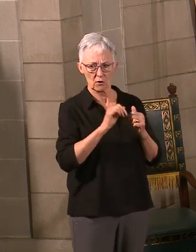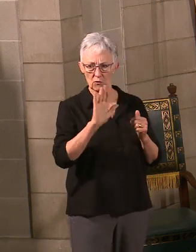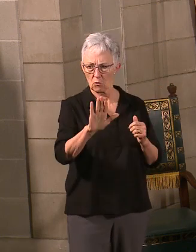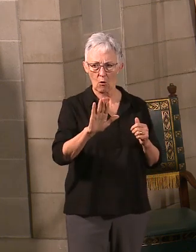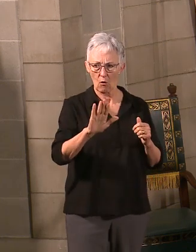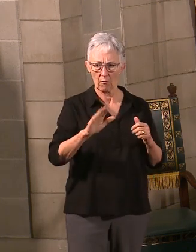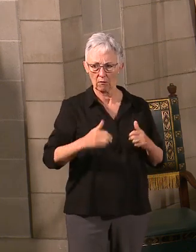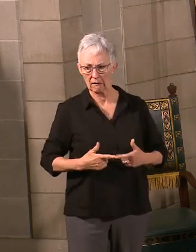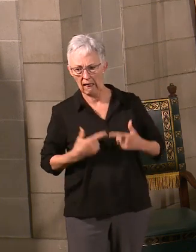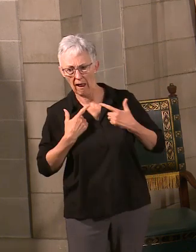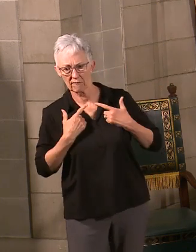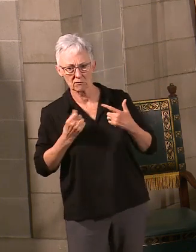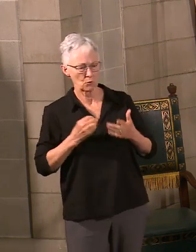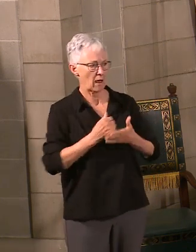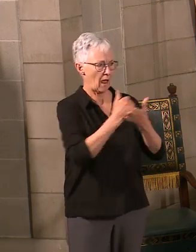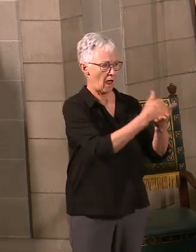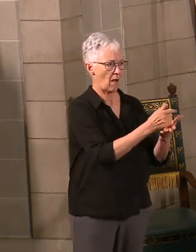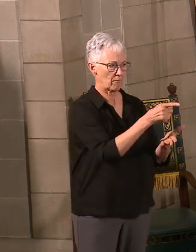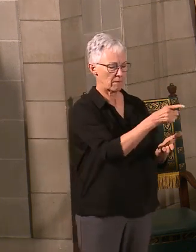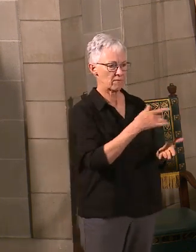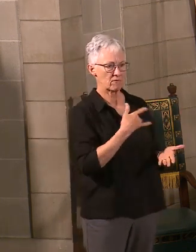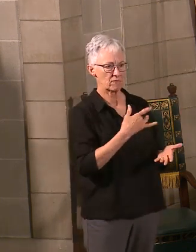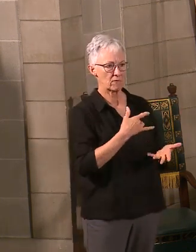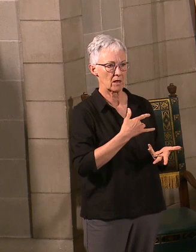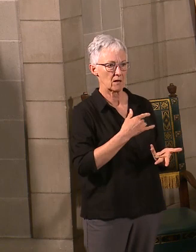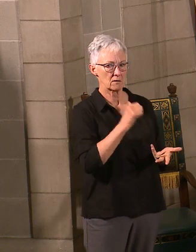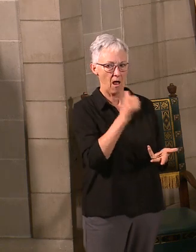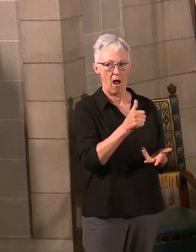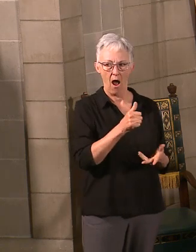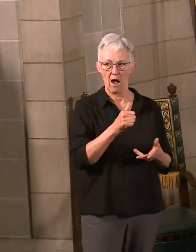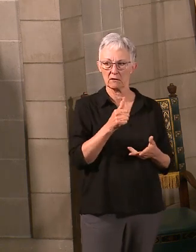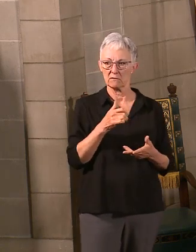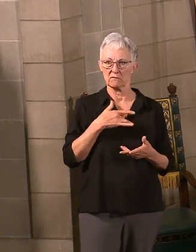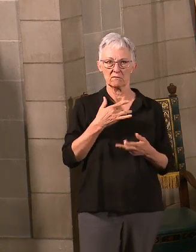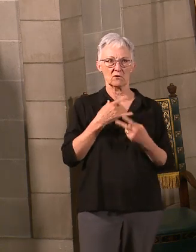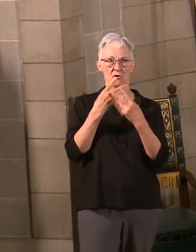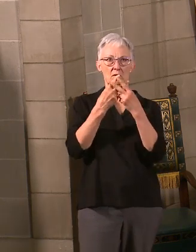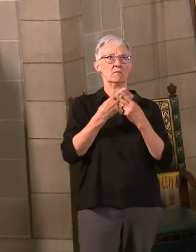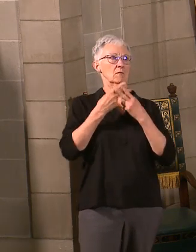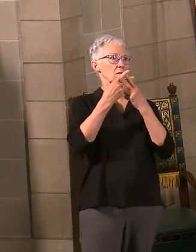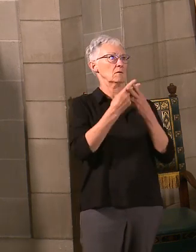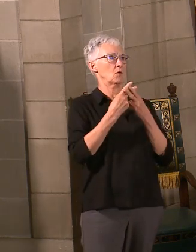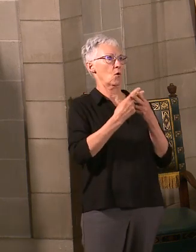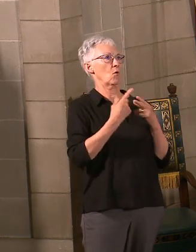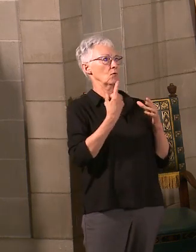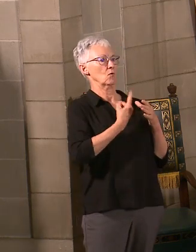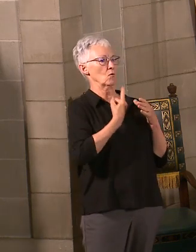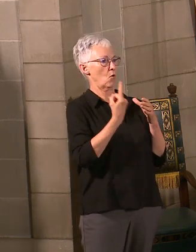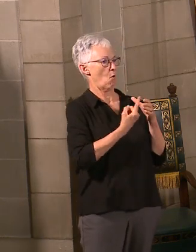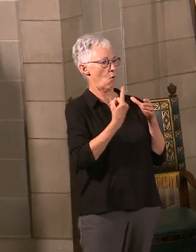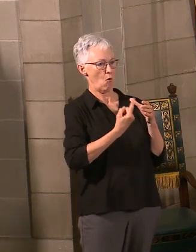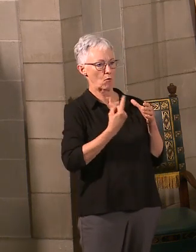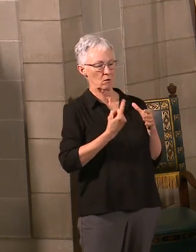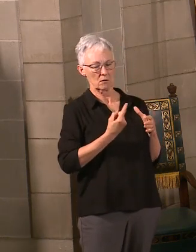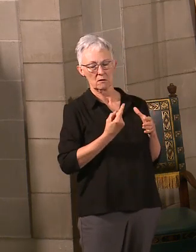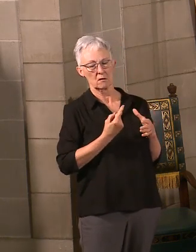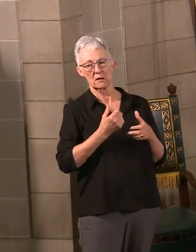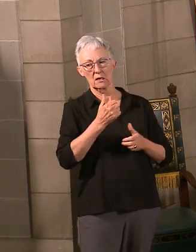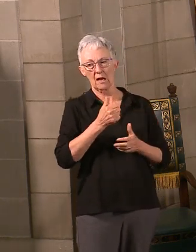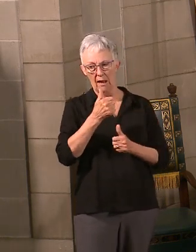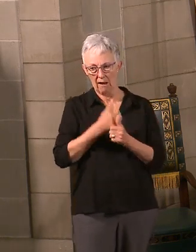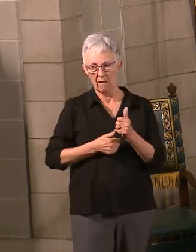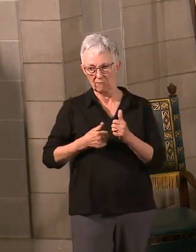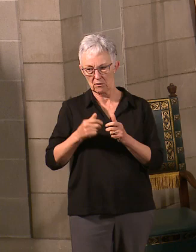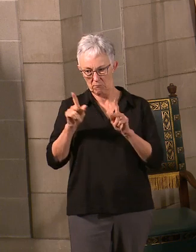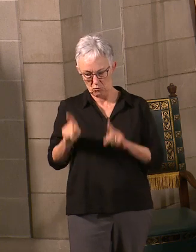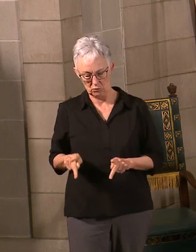going on in the world and that kind of thing, just to help break down that isolation. Again, that's something that every Nebraskan can be a part of. Every Nebraskan can be helping break down that